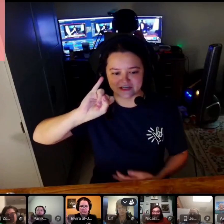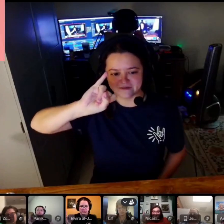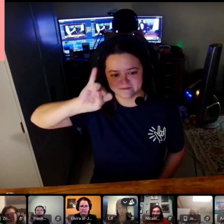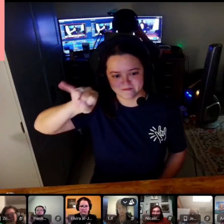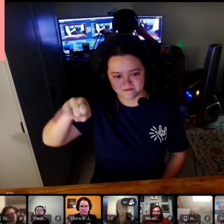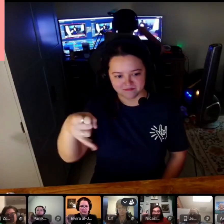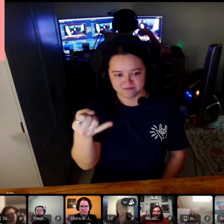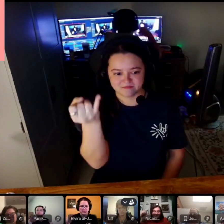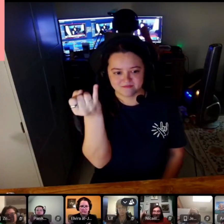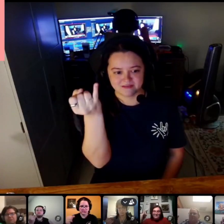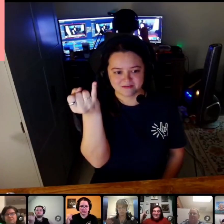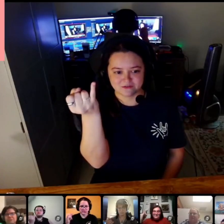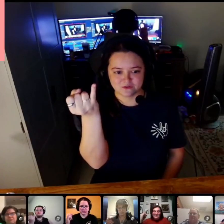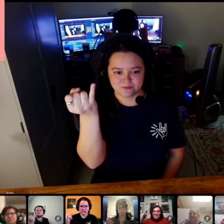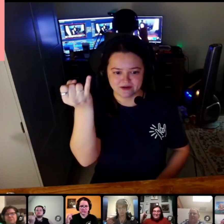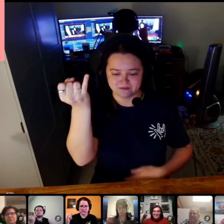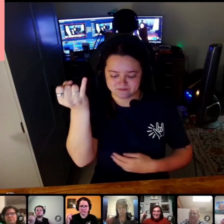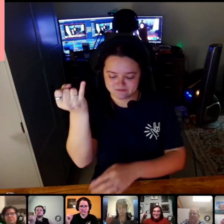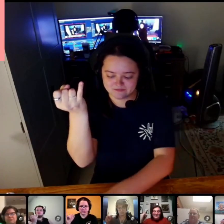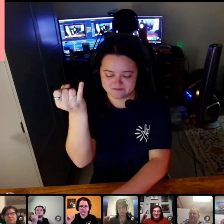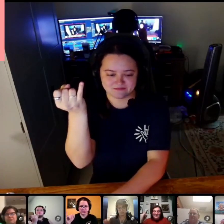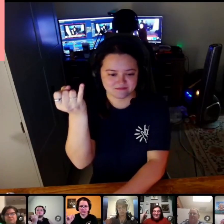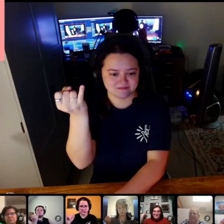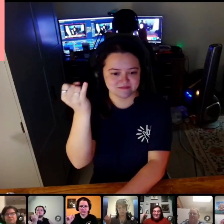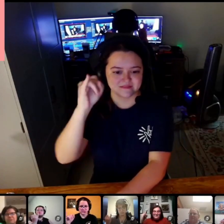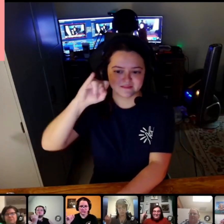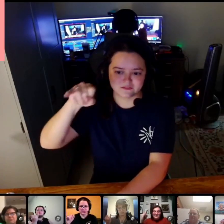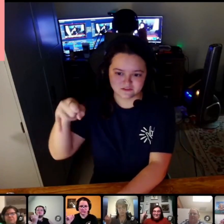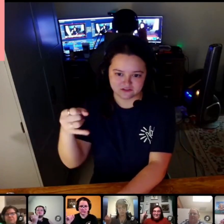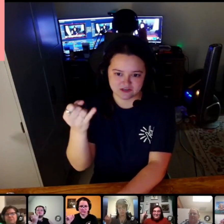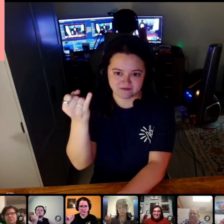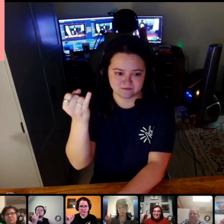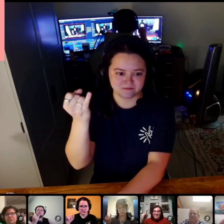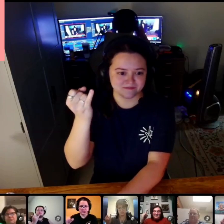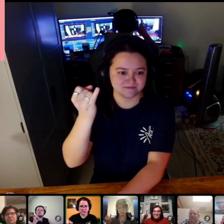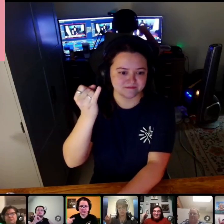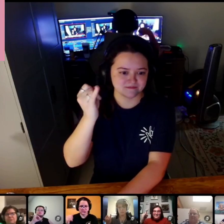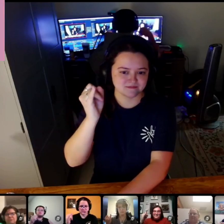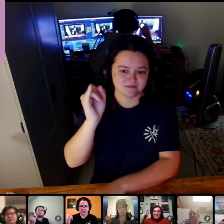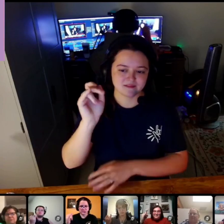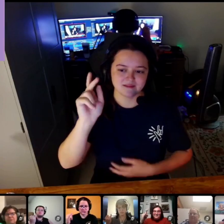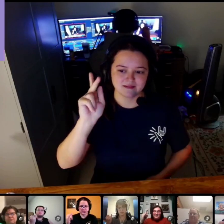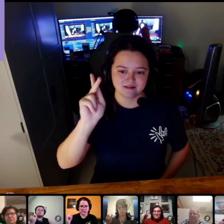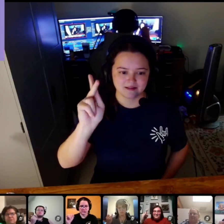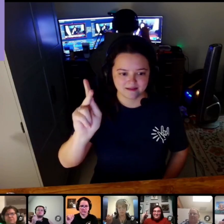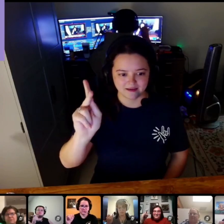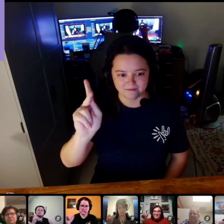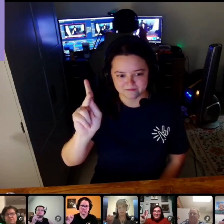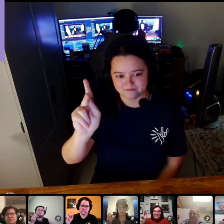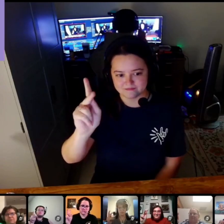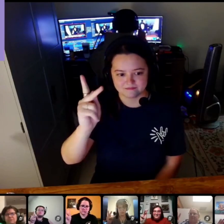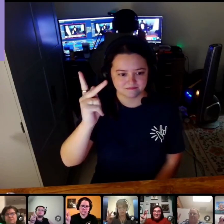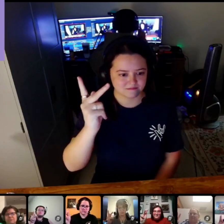J. You're scooping it up. J. K.